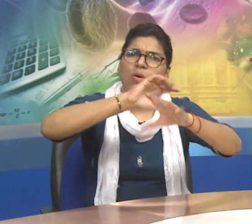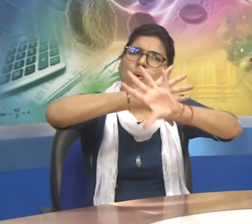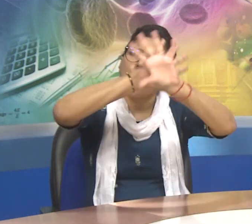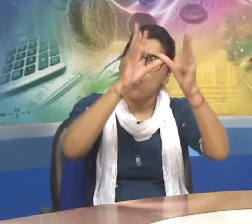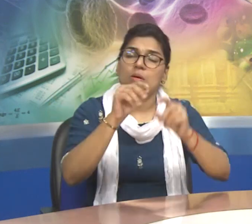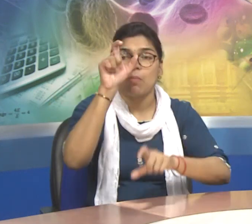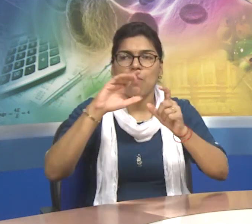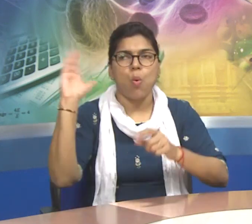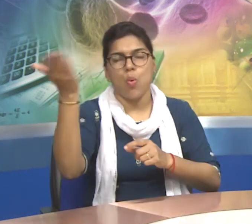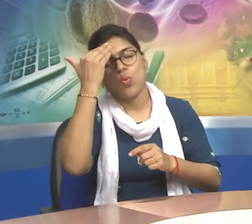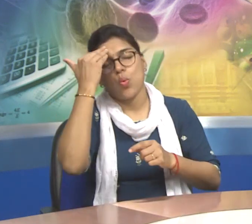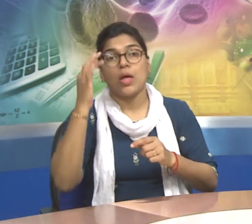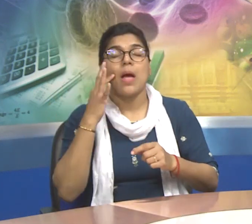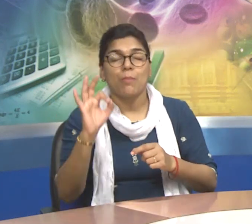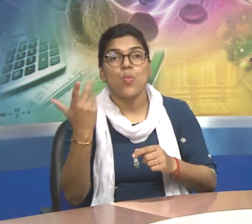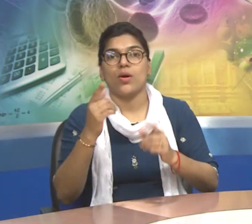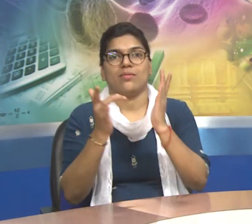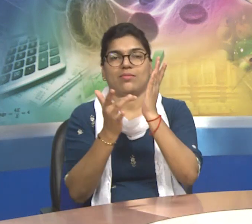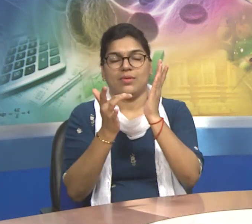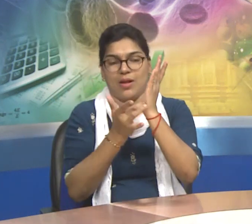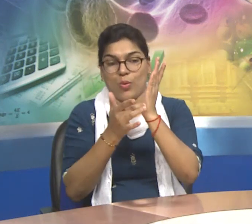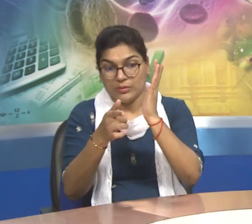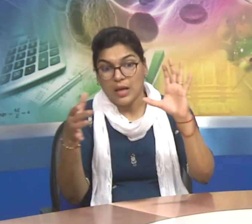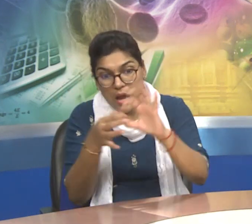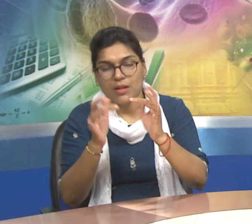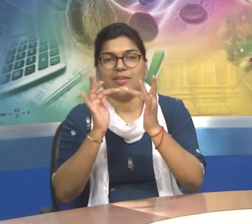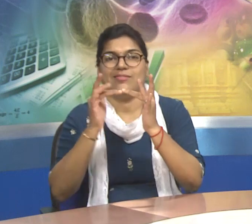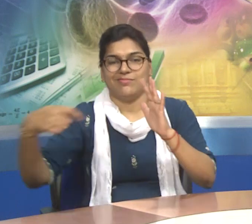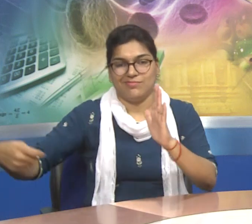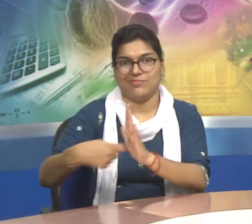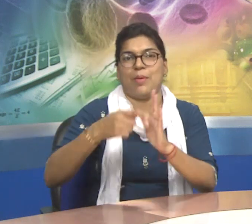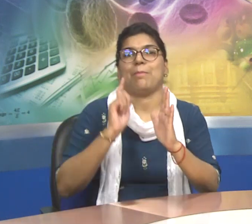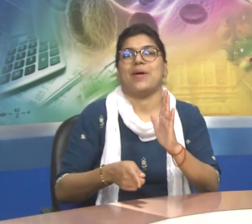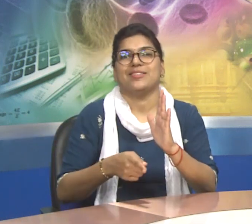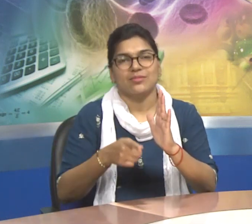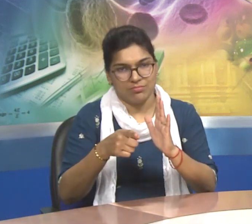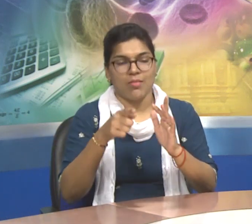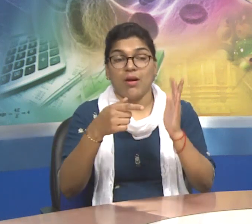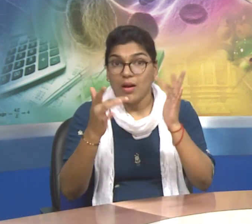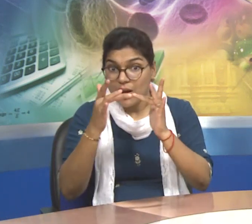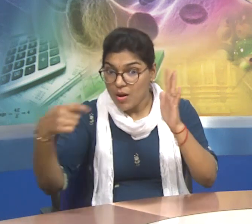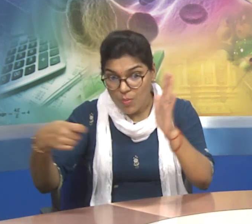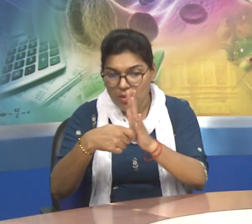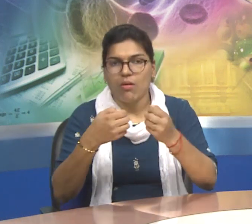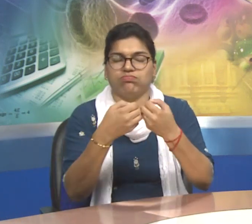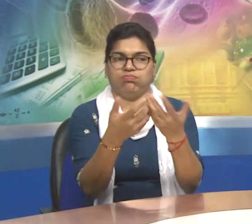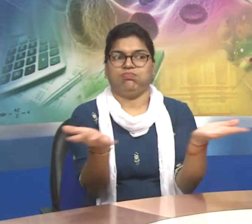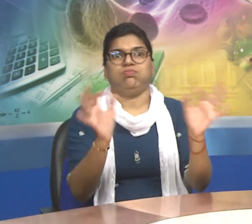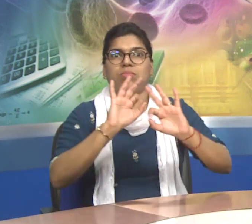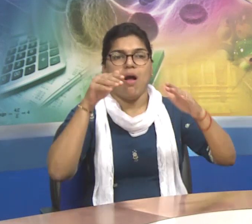The next point. The electronic resources are also known as online resources.